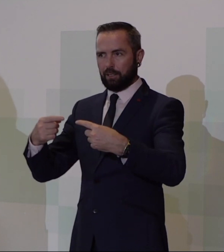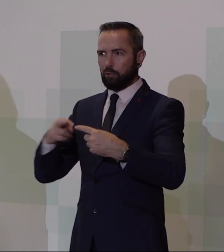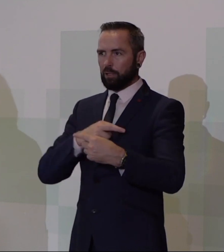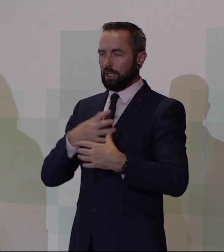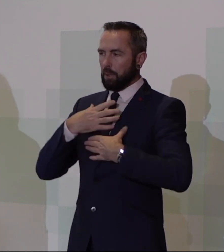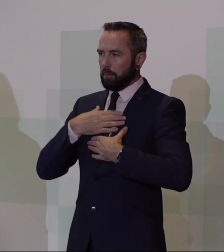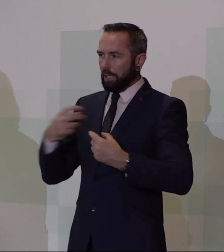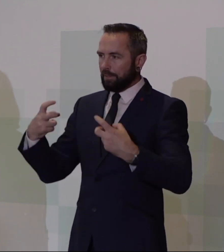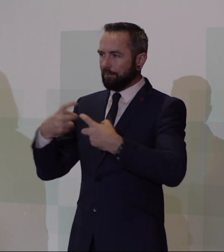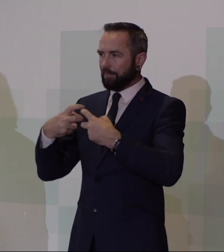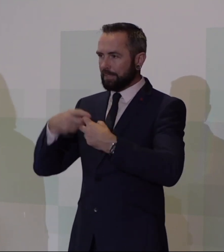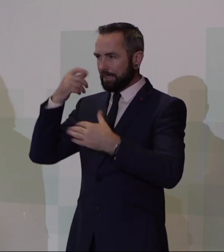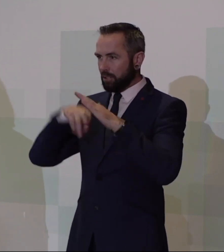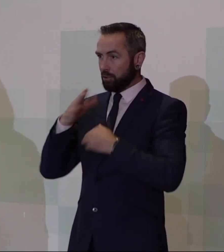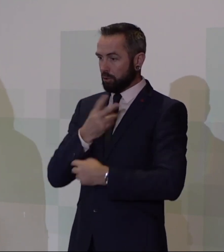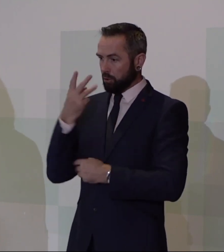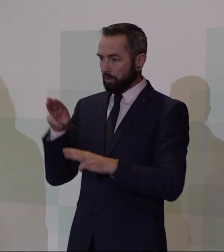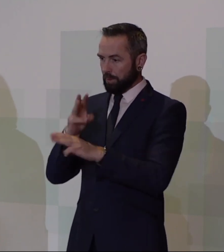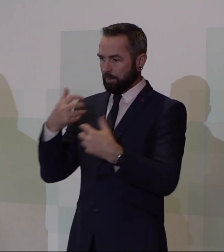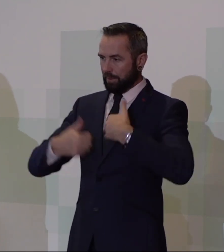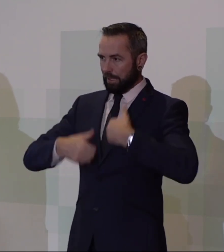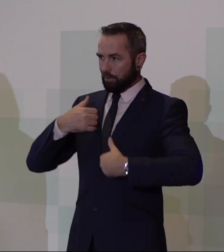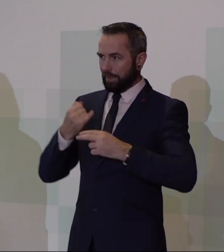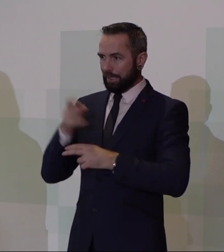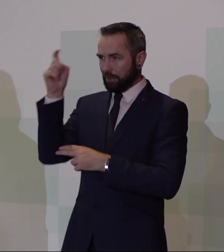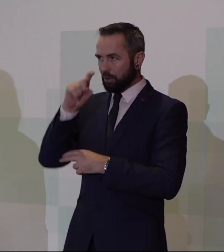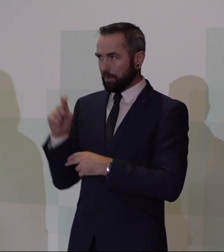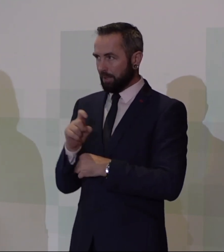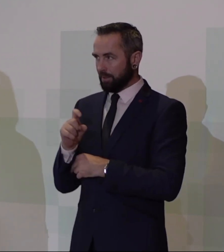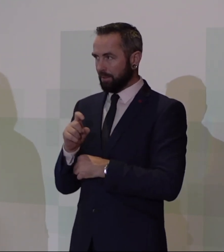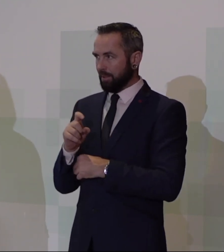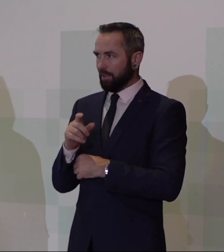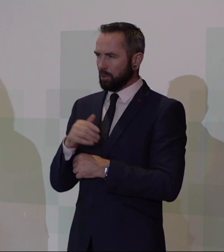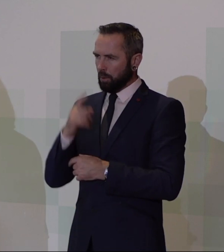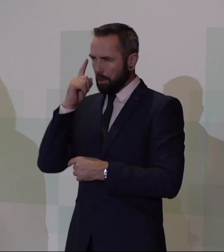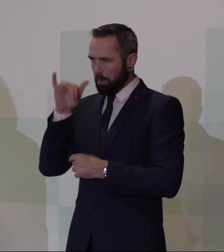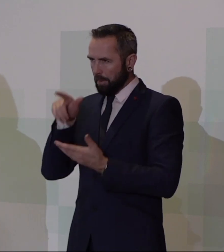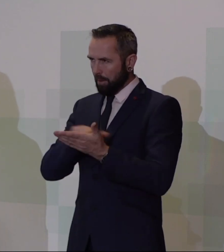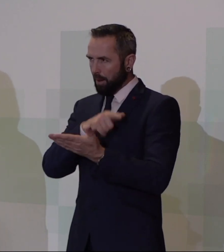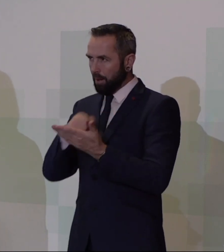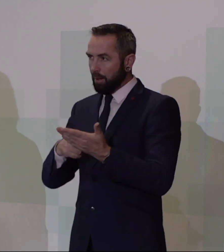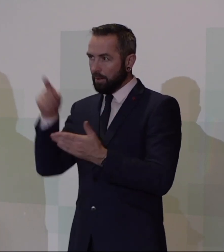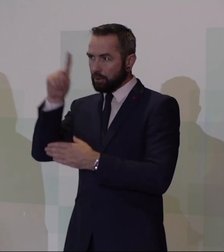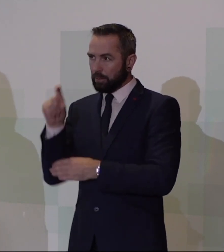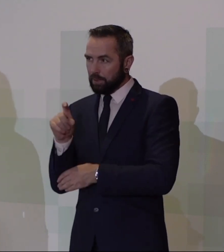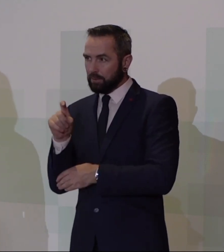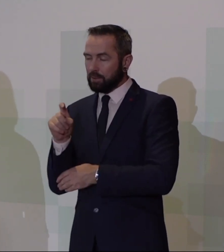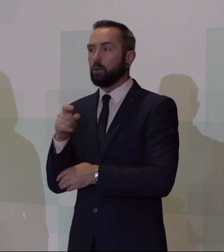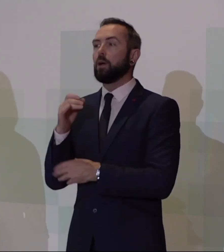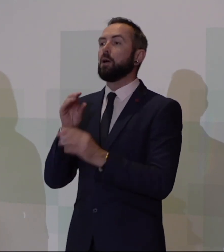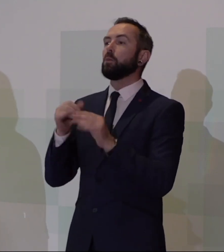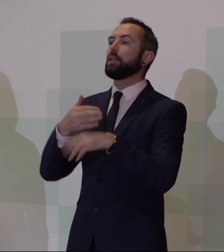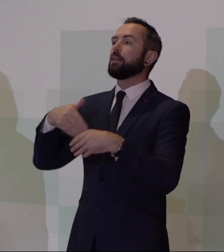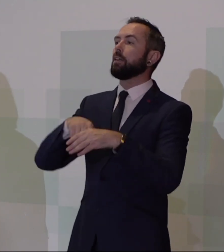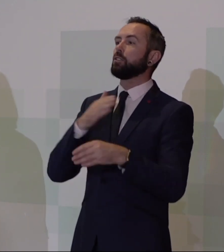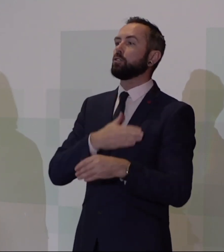teacher, but there were only two people in my class interested in taking the subject, and it was threatened to be axed. To put this into context, in